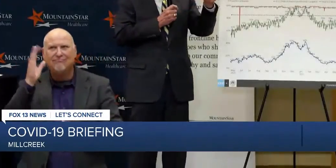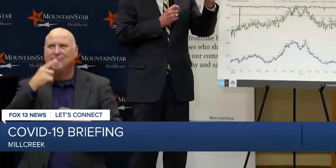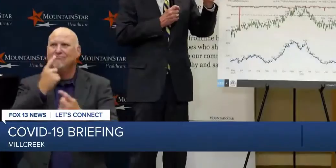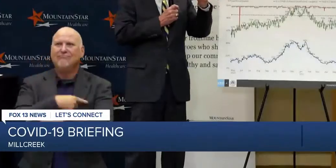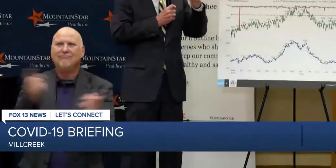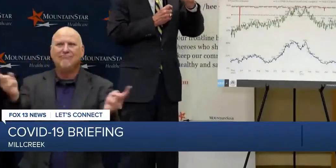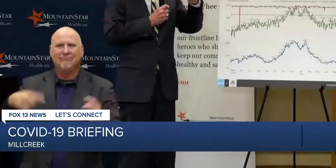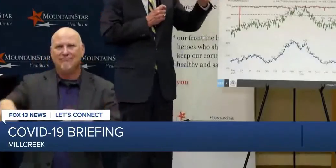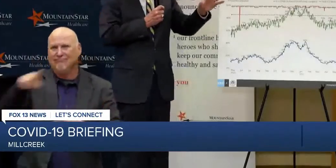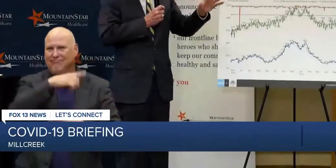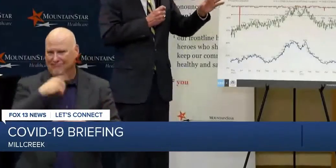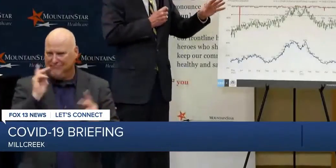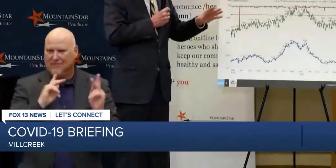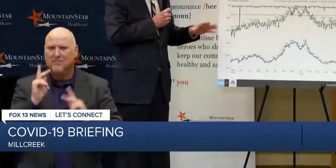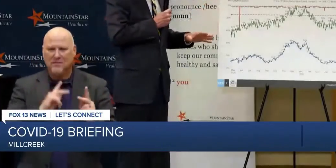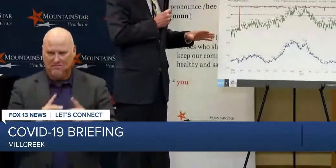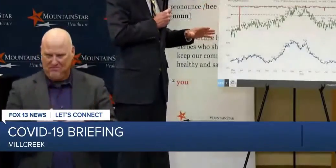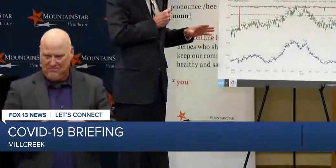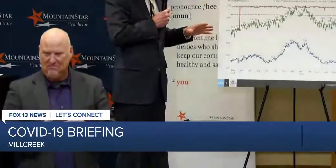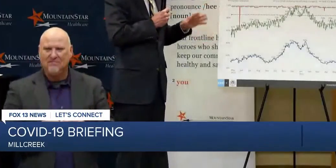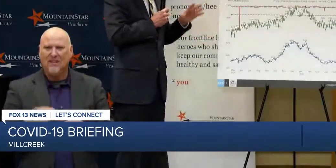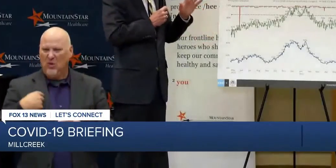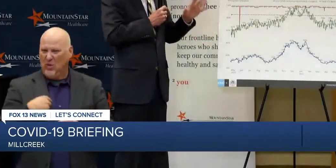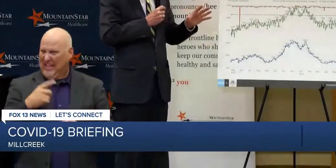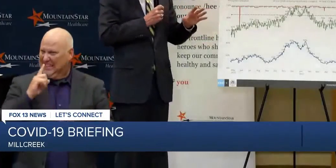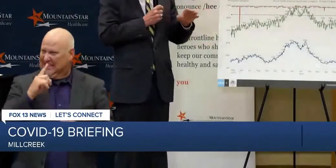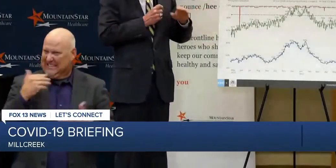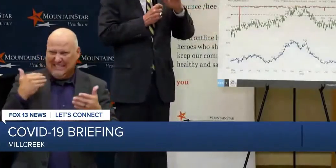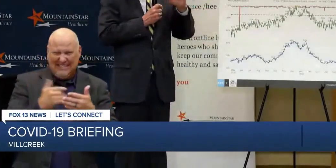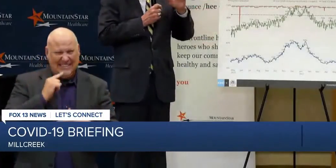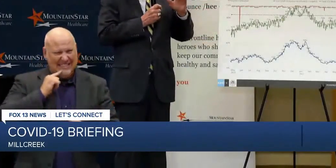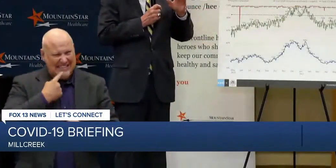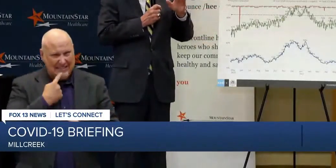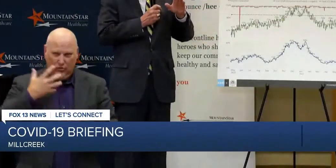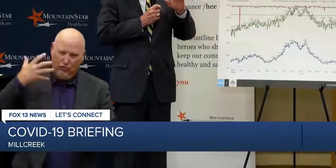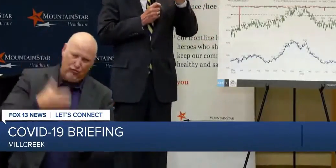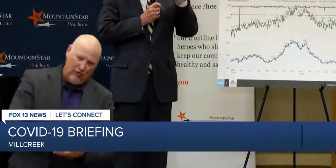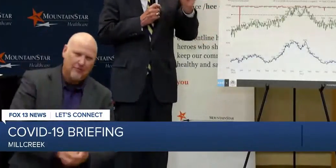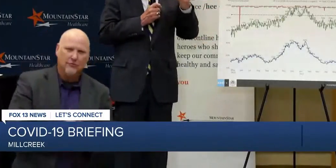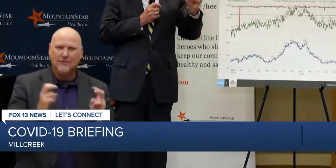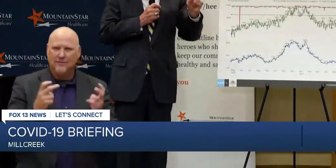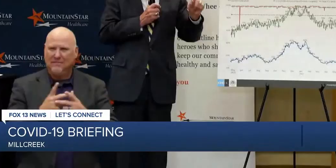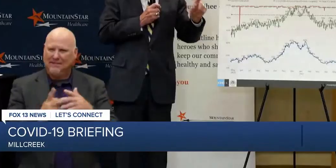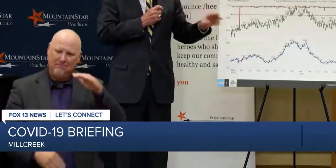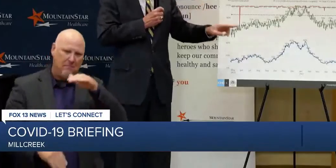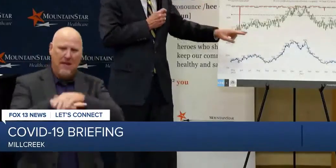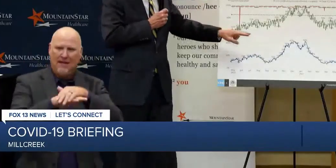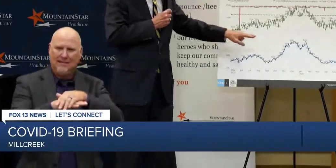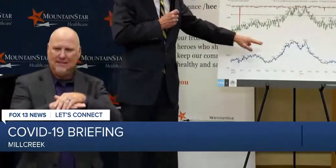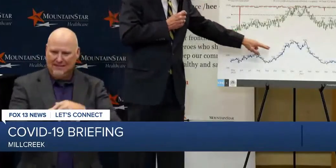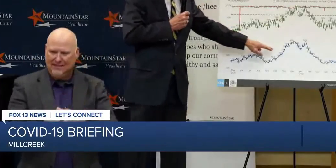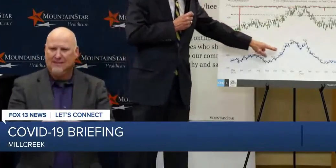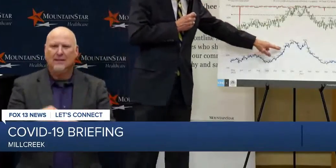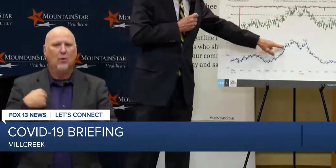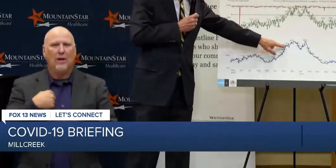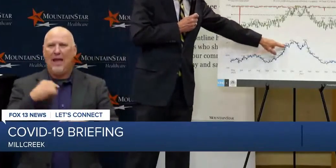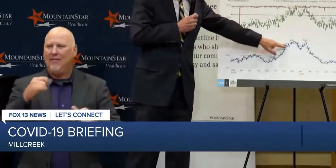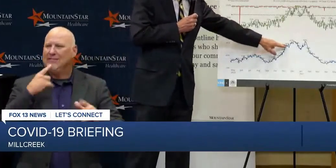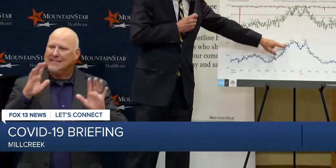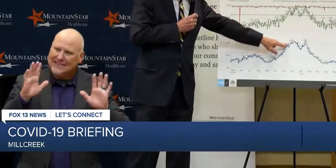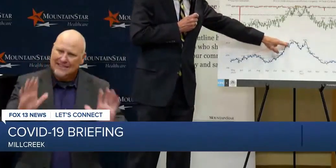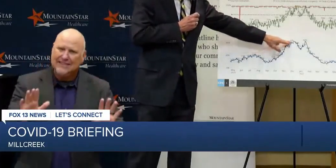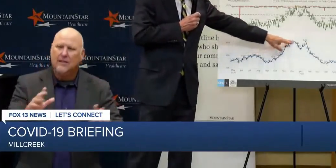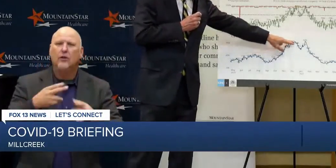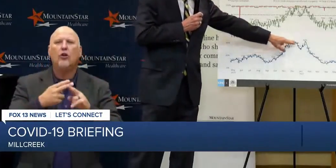And then we had a social pause, and so on and so forth. Nonetheless, at